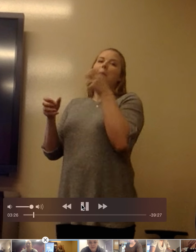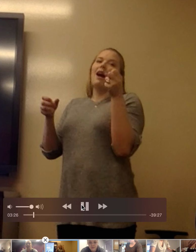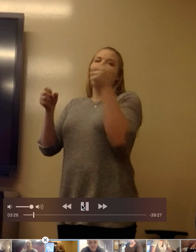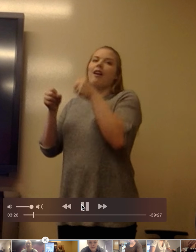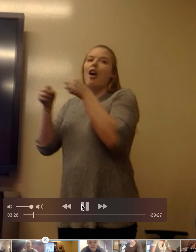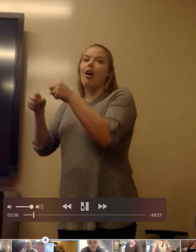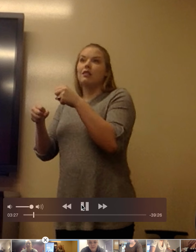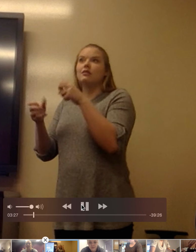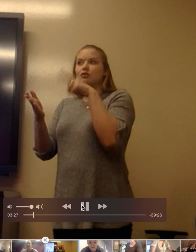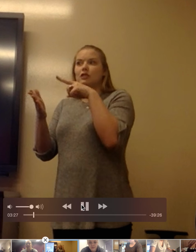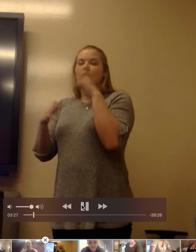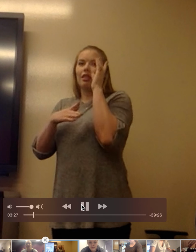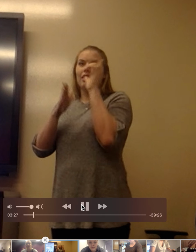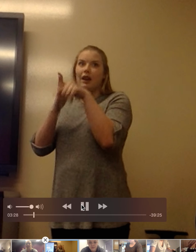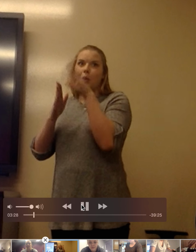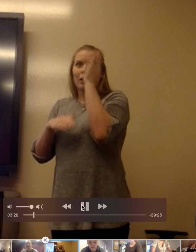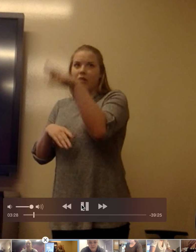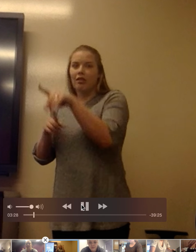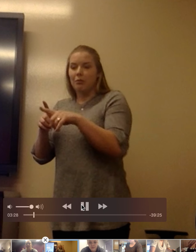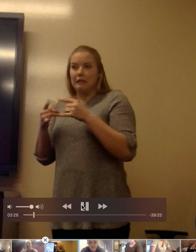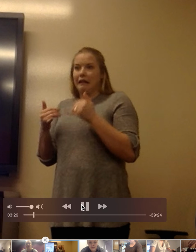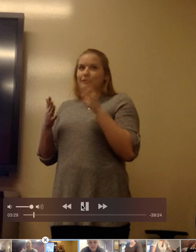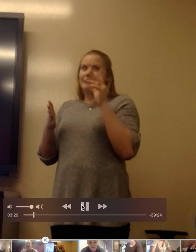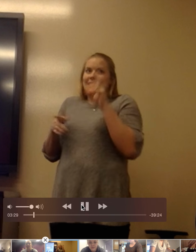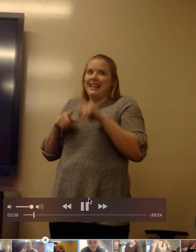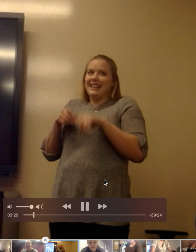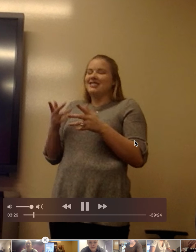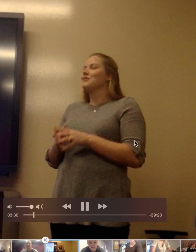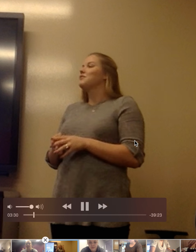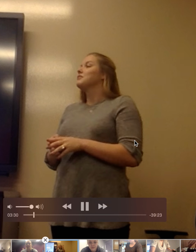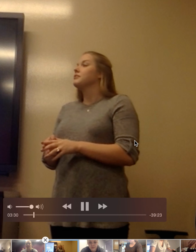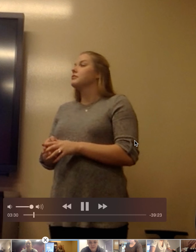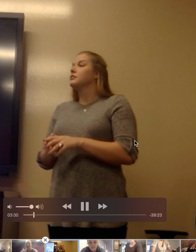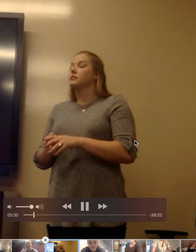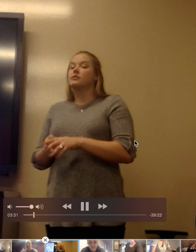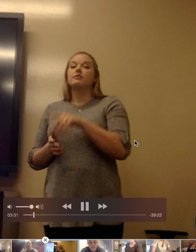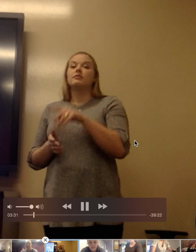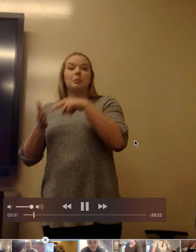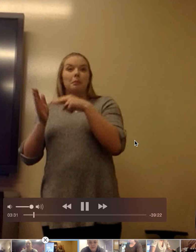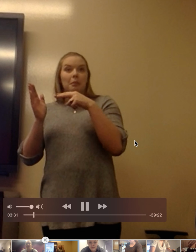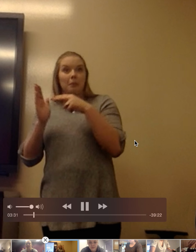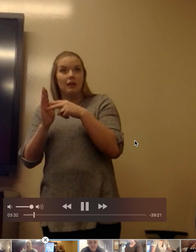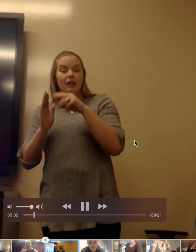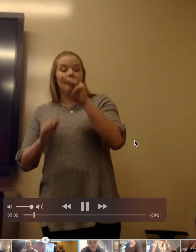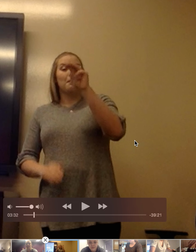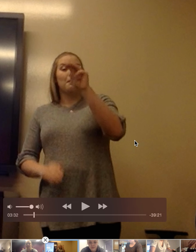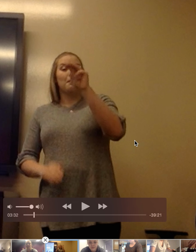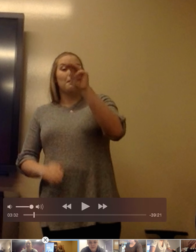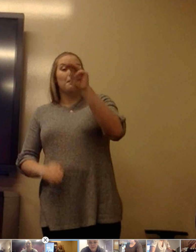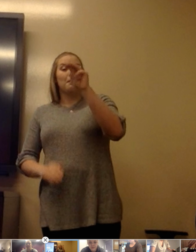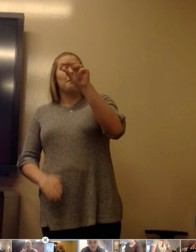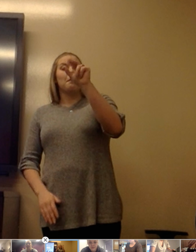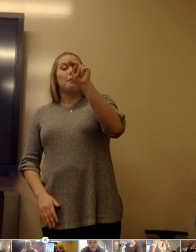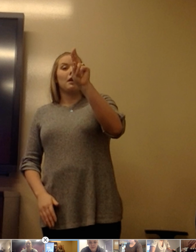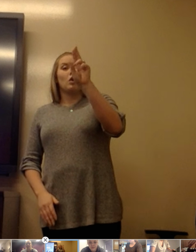time to read it before this presentation. I will read it later, but I just didn't have time to read it today.